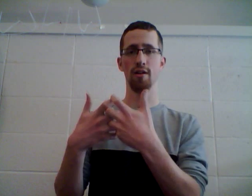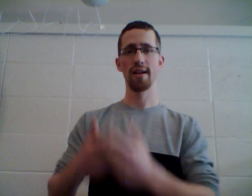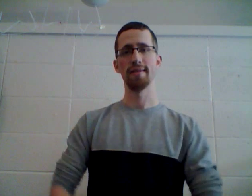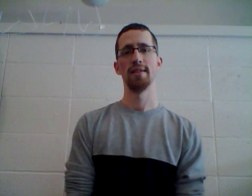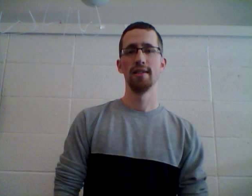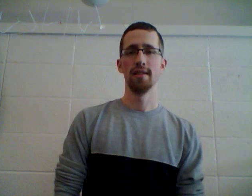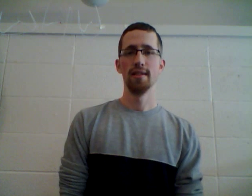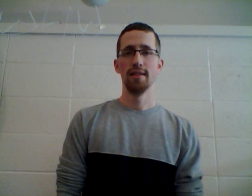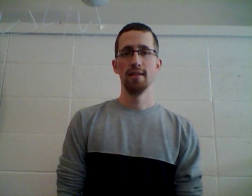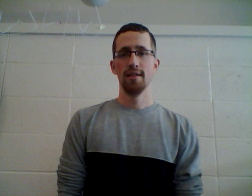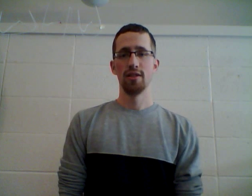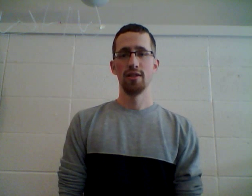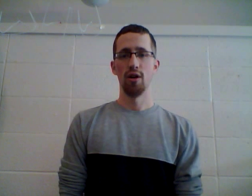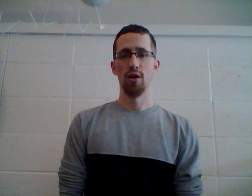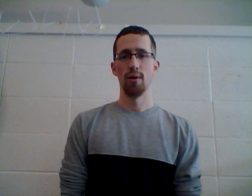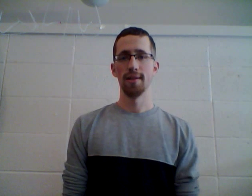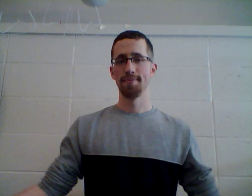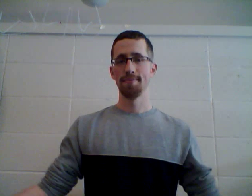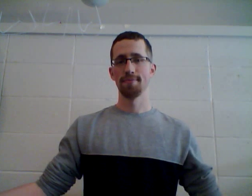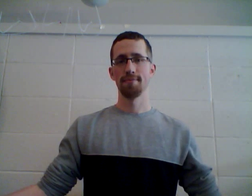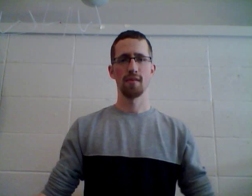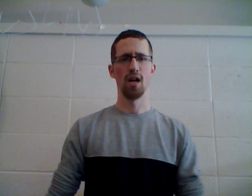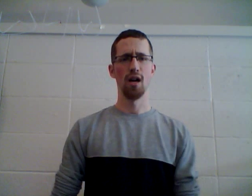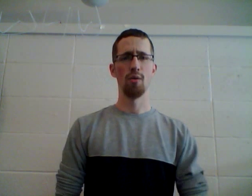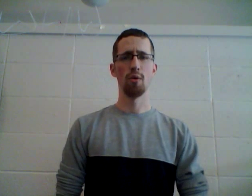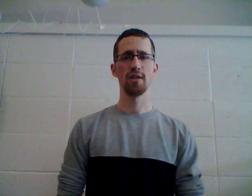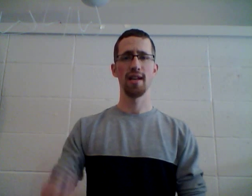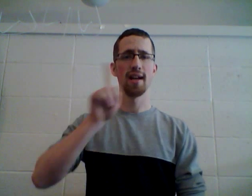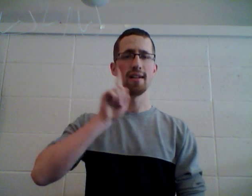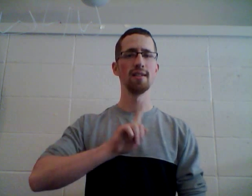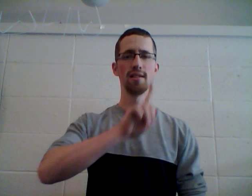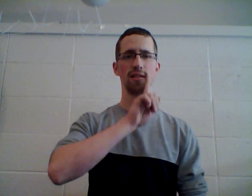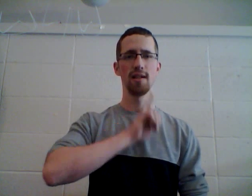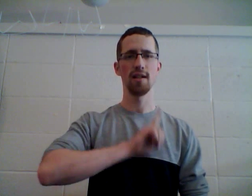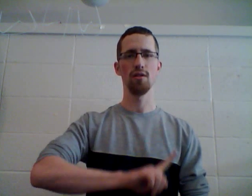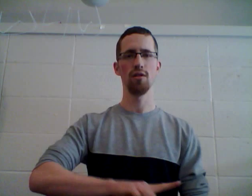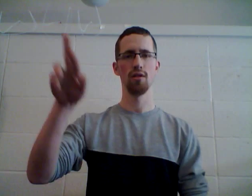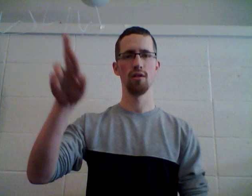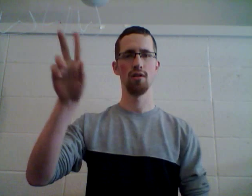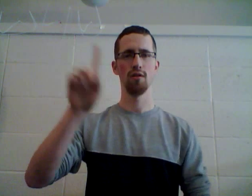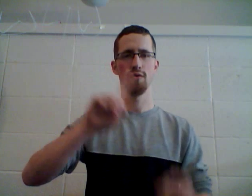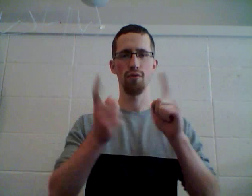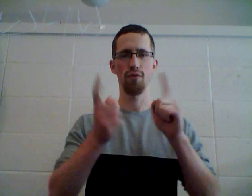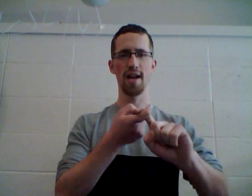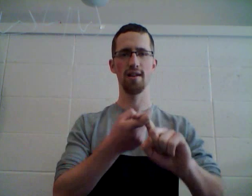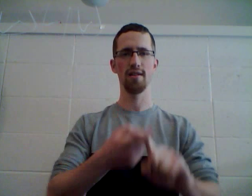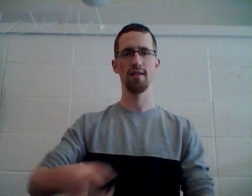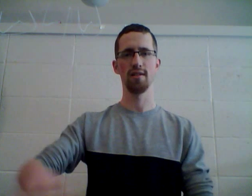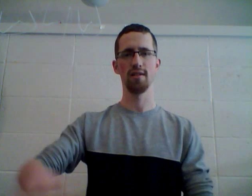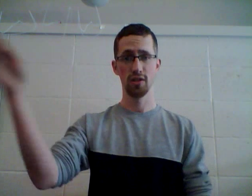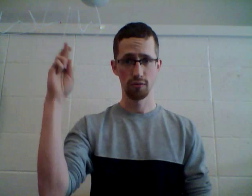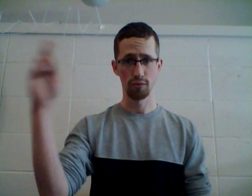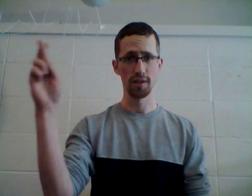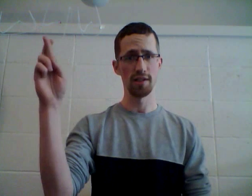Right? So, words again: single, friend, really